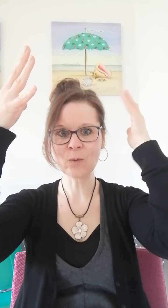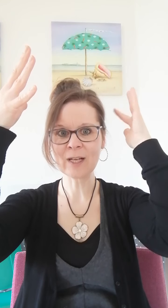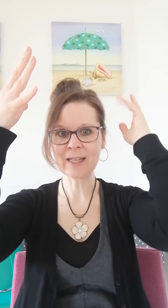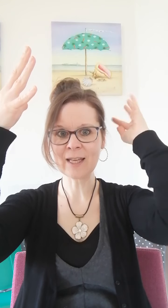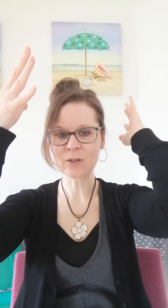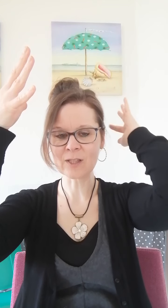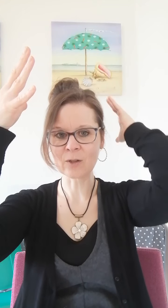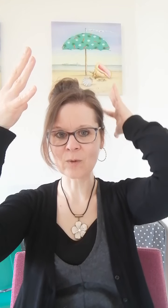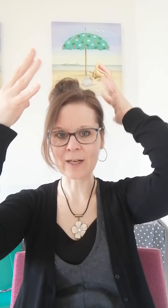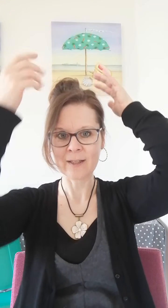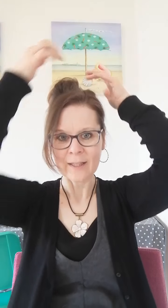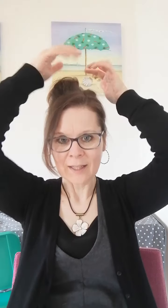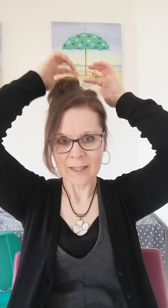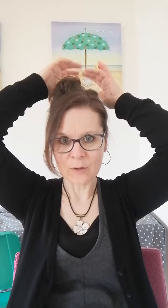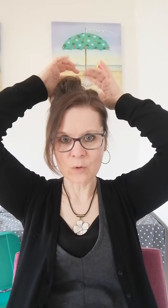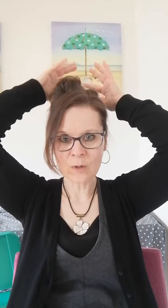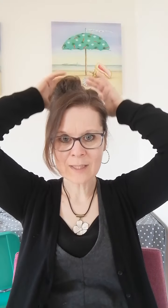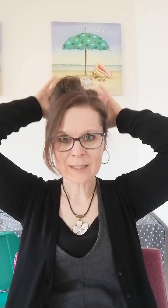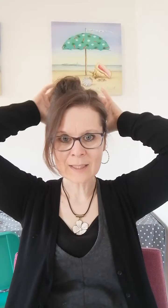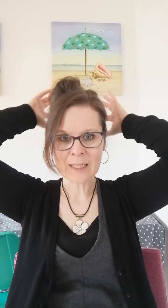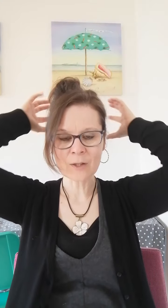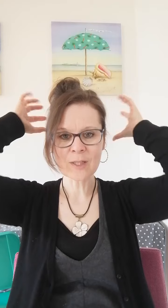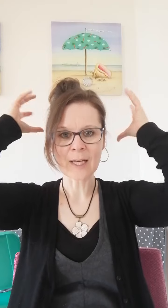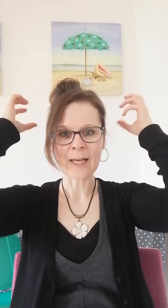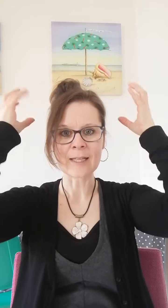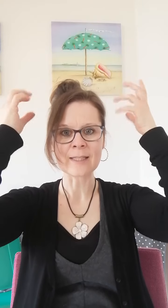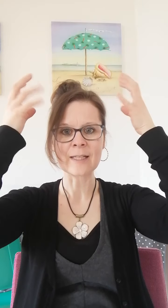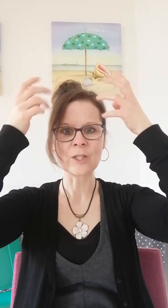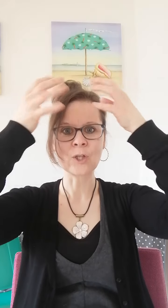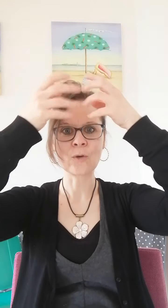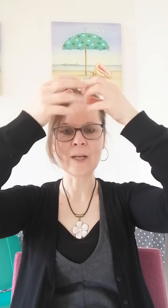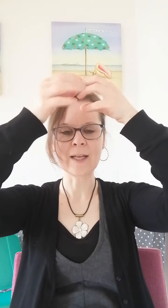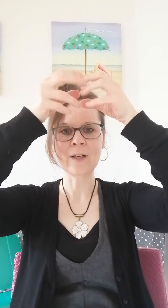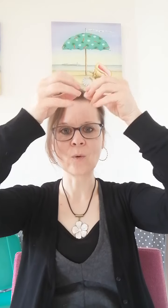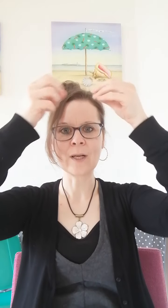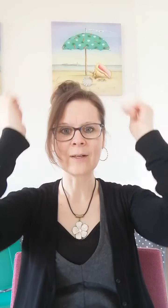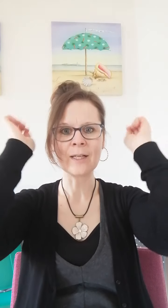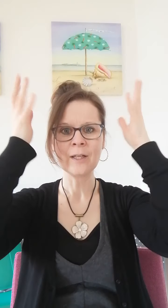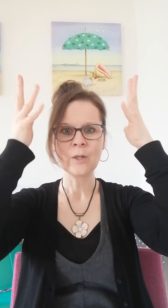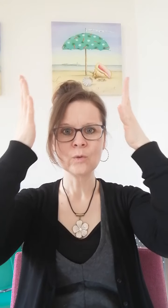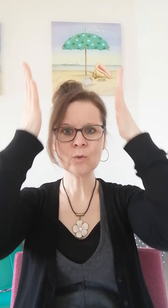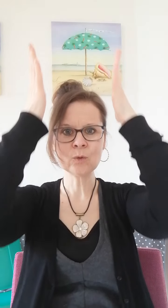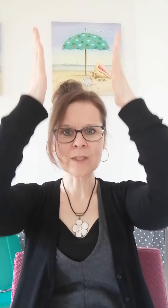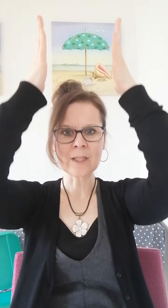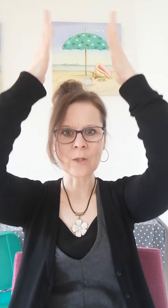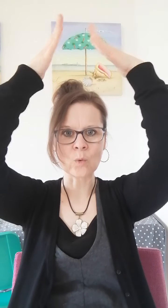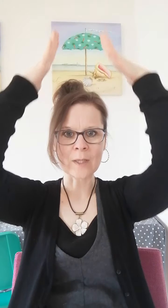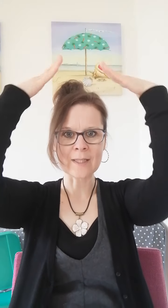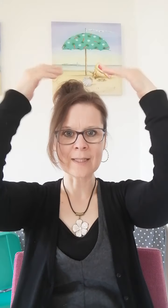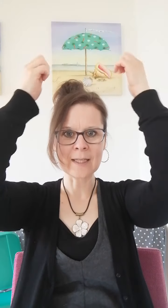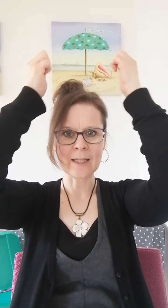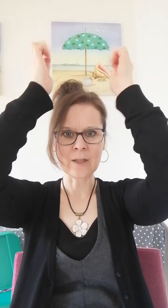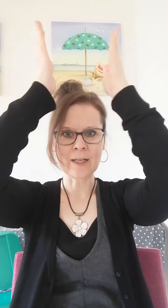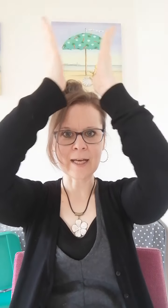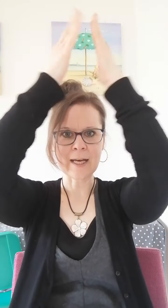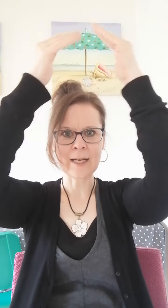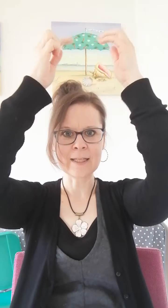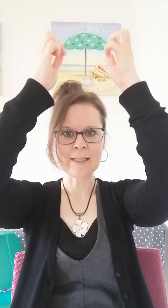nuna uda tedo seda kwa. Idaudura seda chero seda kata seda chero kore kere kore kata uda seda kore se inana ahad